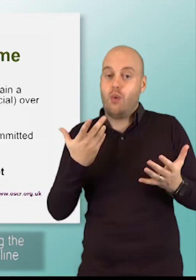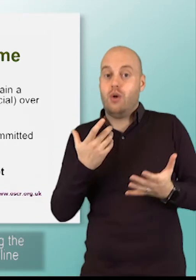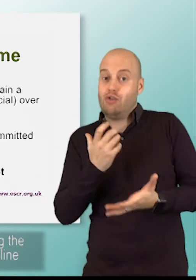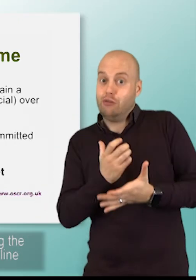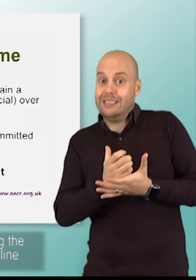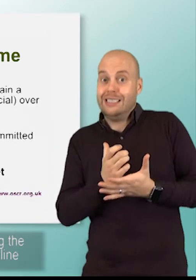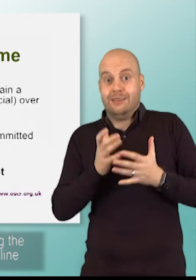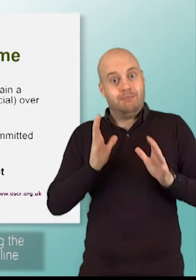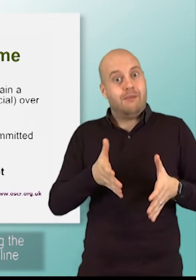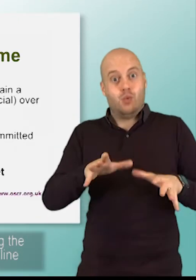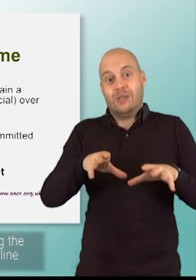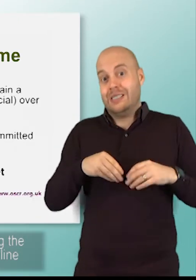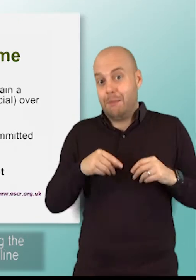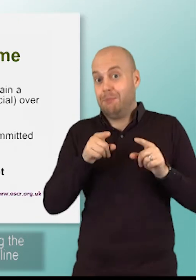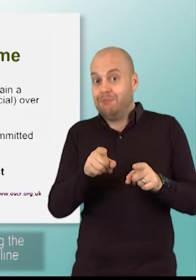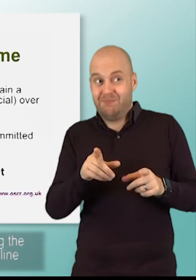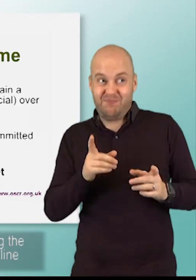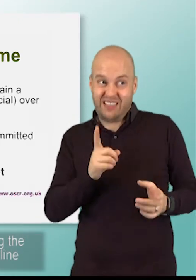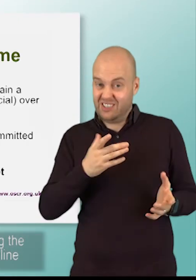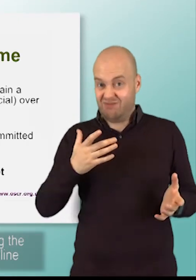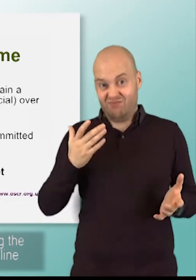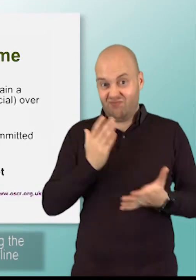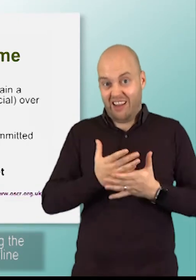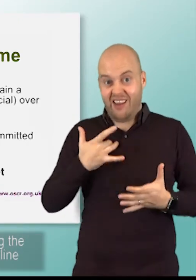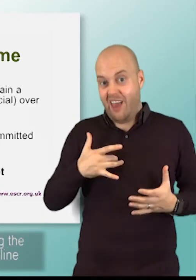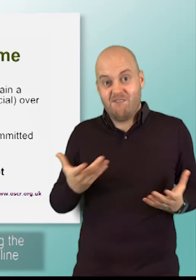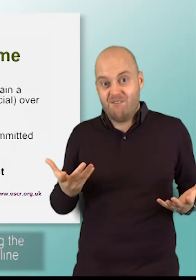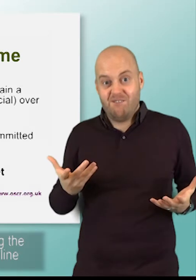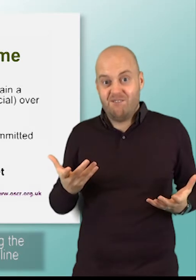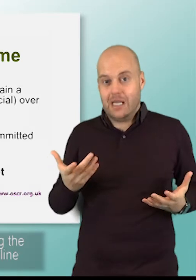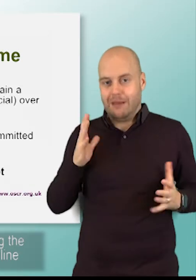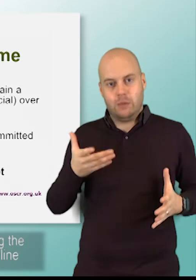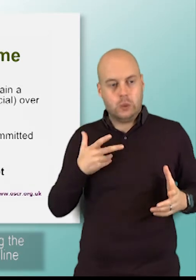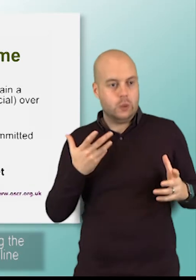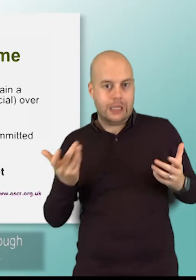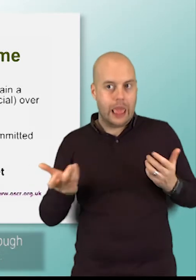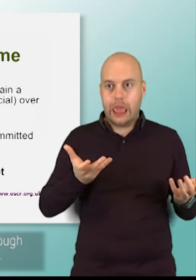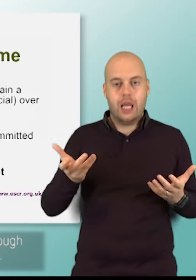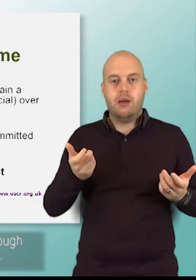that and accepting the reality of operating in a world that's increasingly